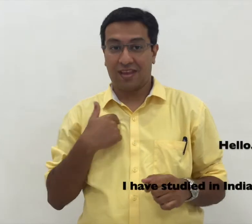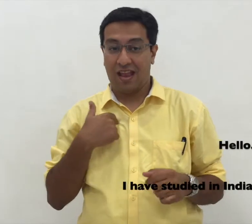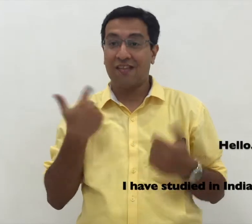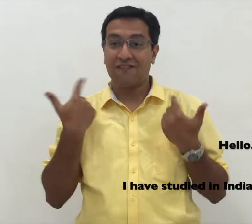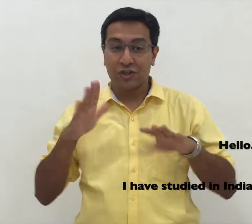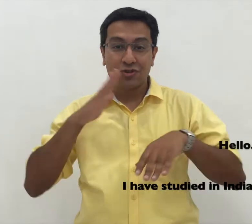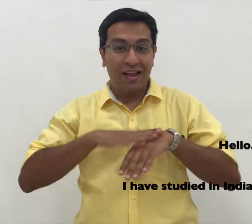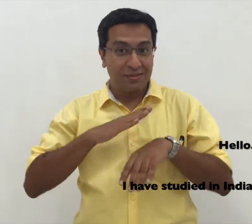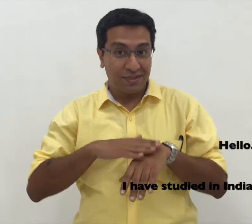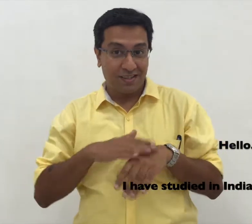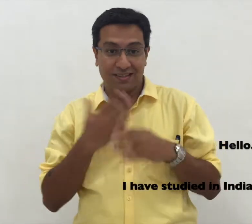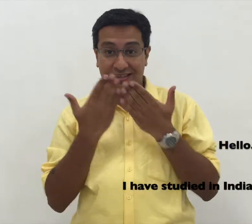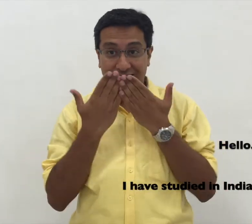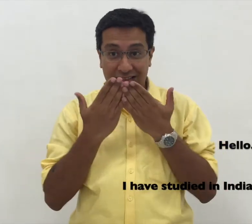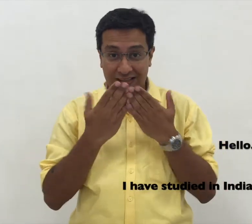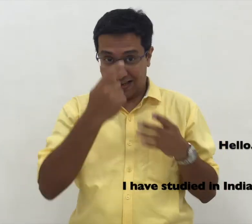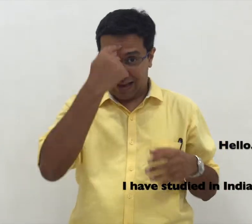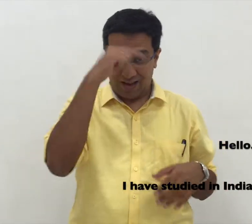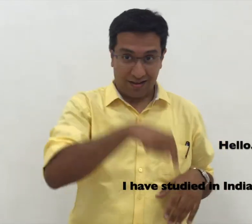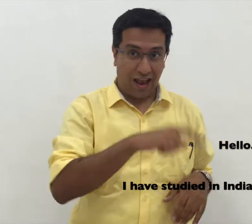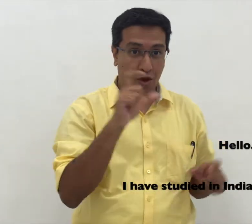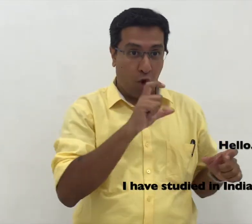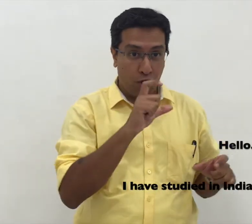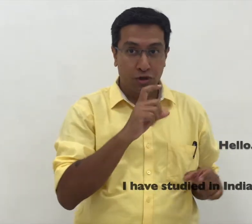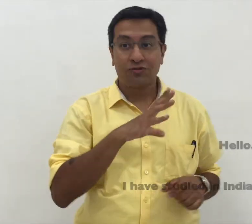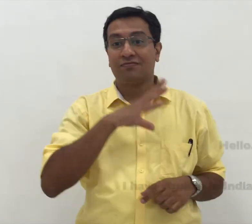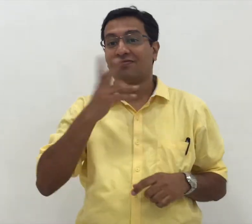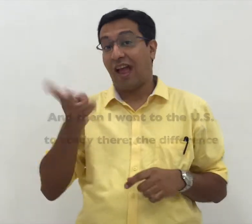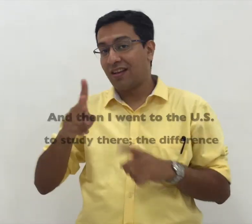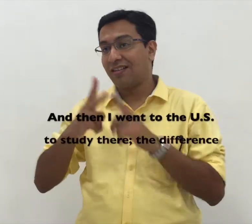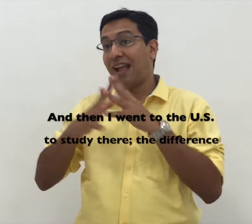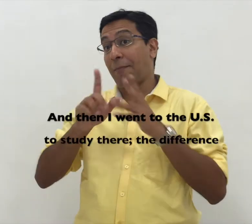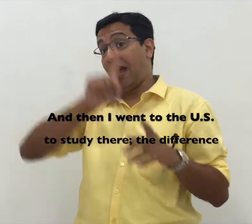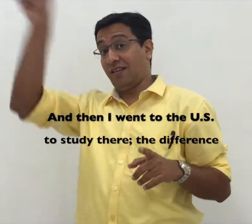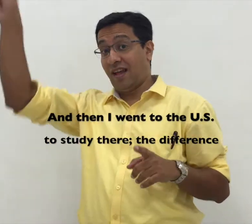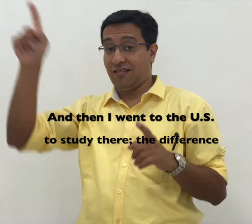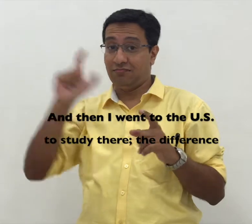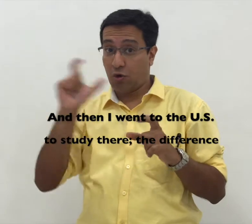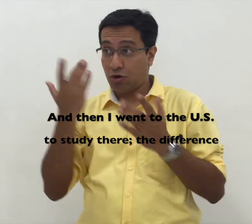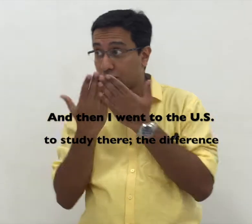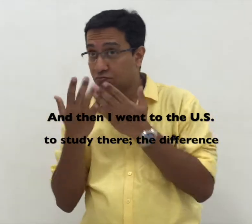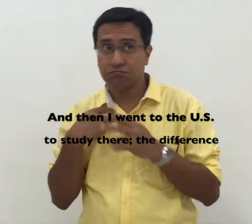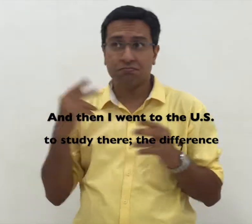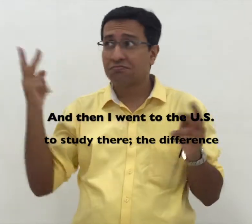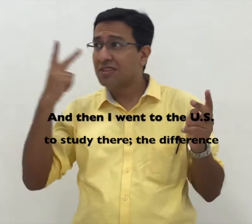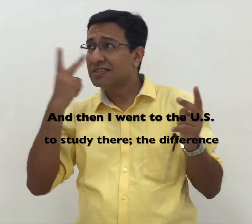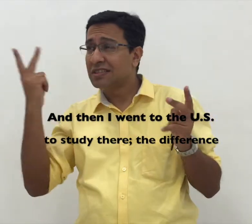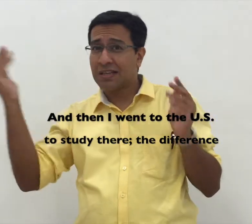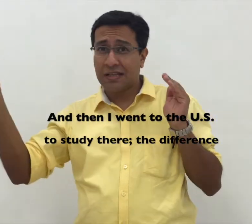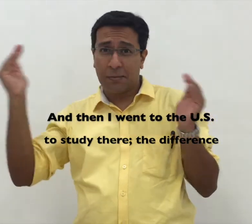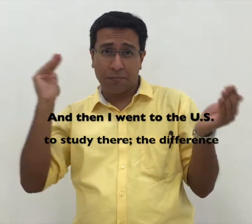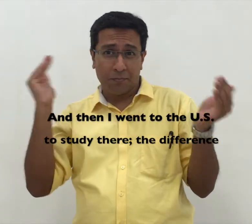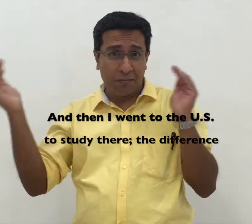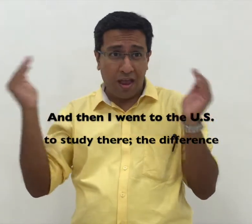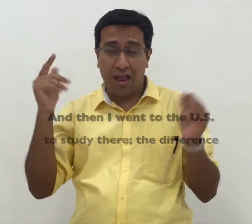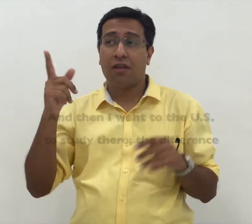Hello. I have studied in Indian colleges and then I went to US to study there. The difference, if you